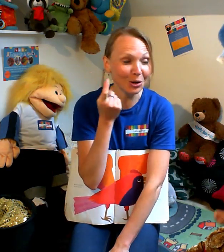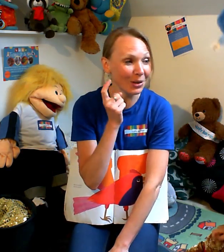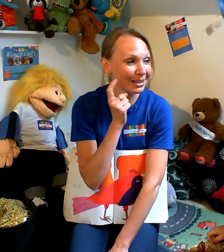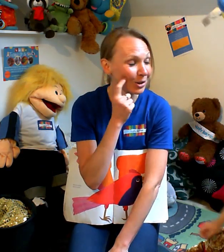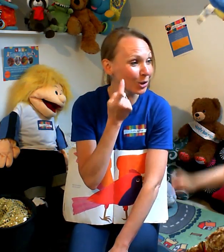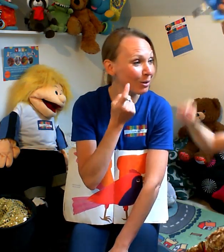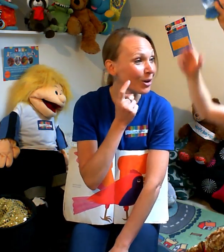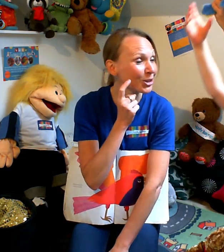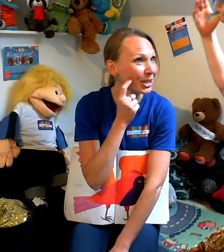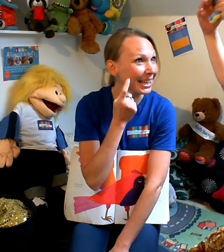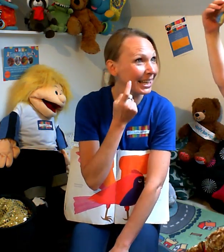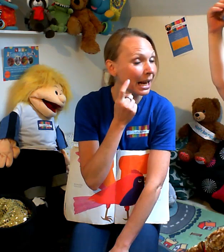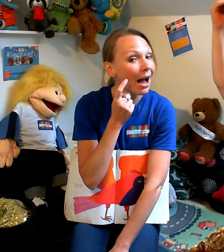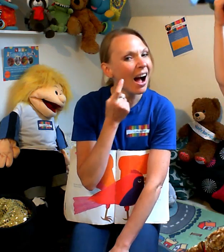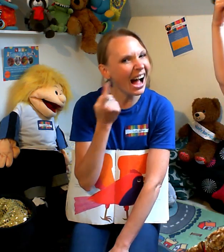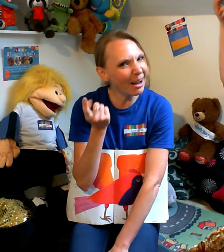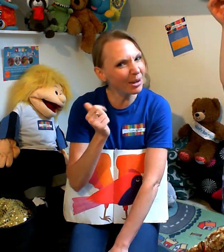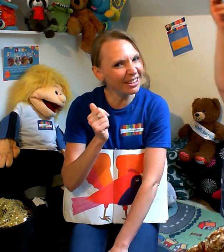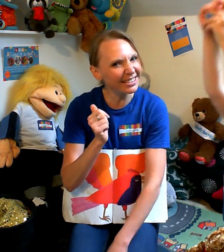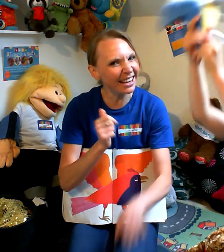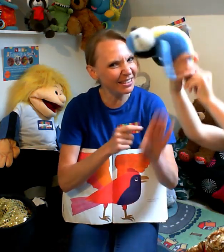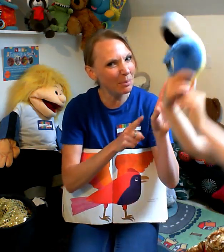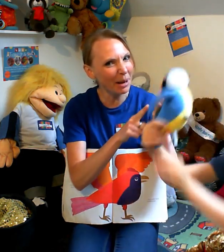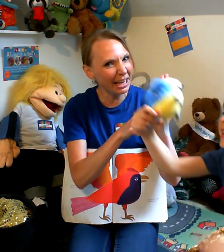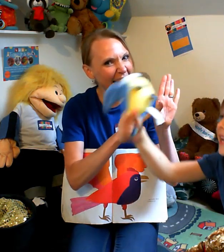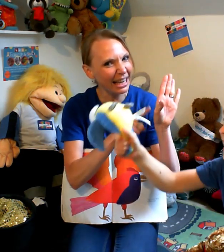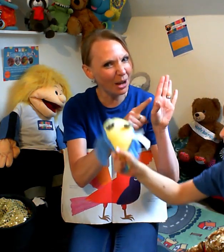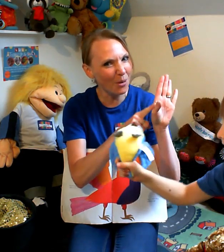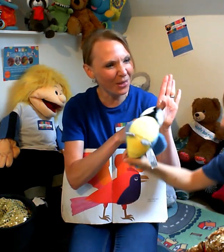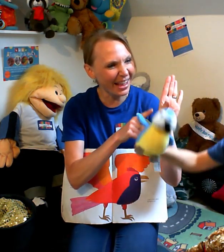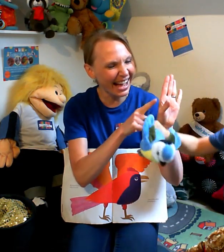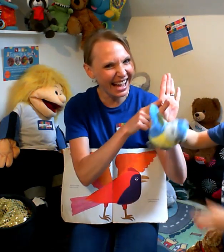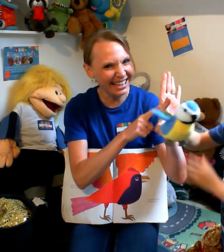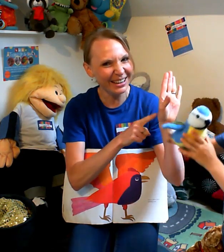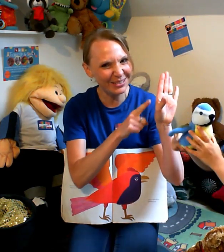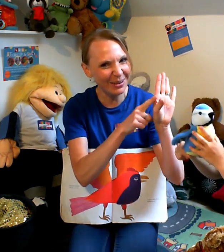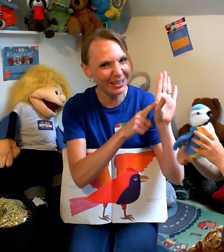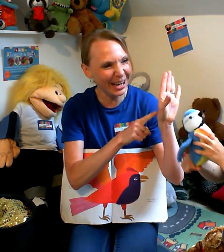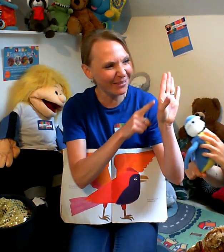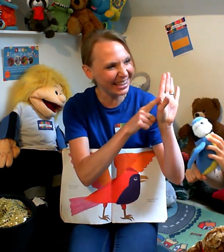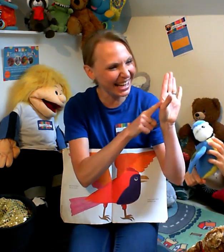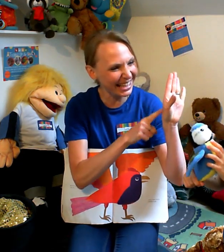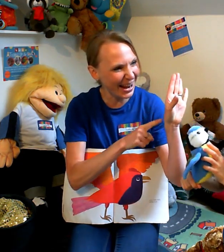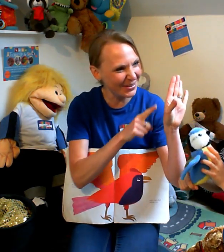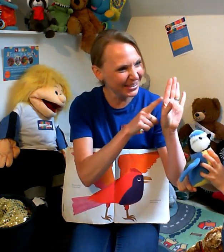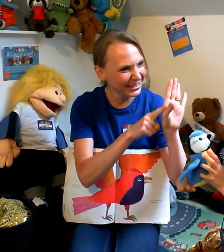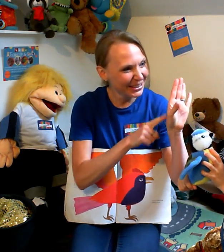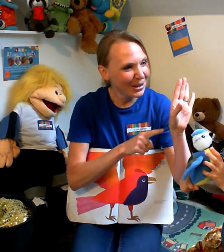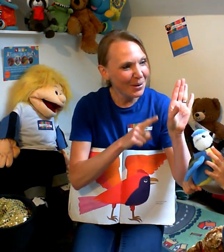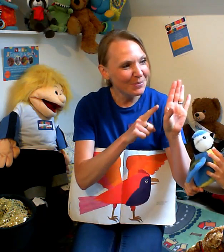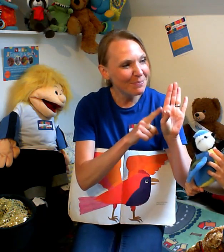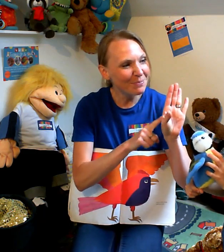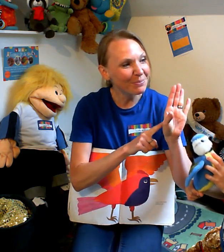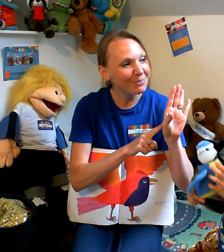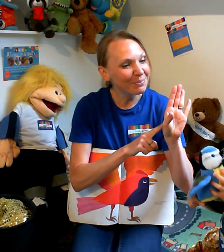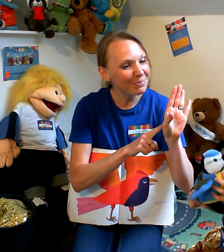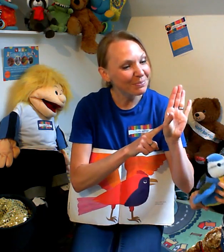that's the colour of our cheek. I'm going to say there's a bit of yellow on there, so I'm going to go with yellow. There's a bit